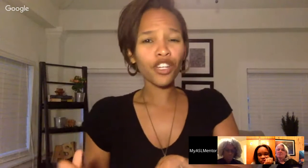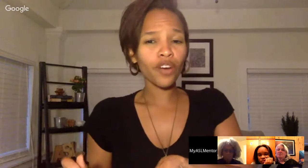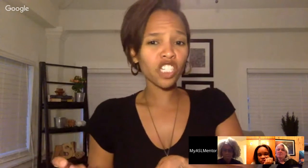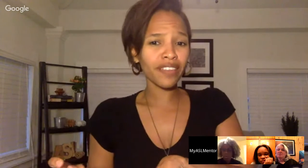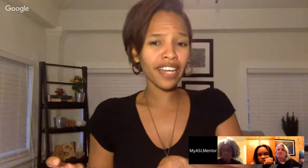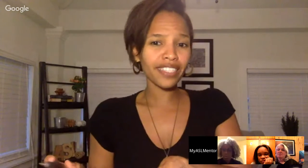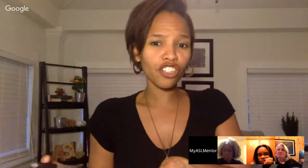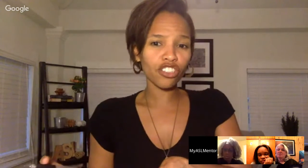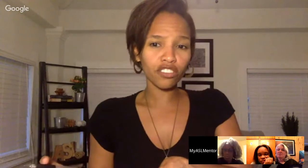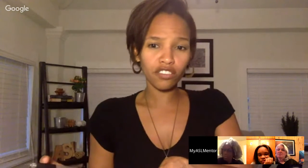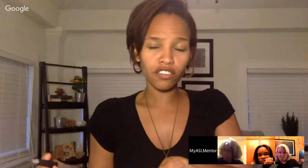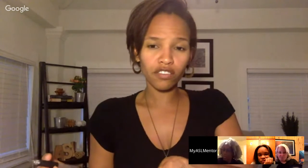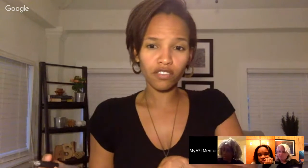Any other questions about that section?